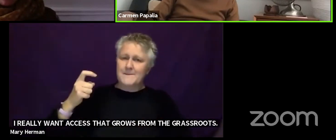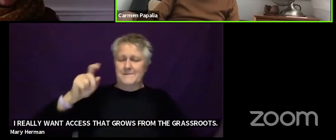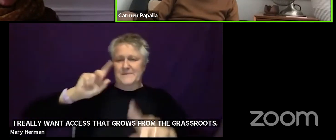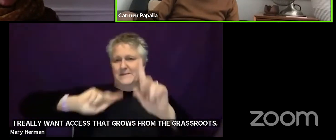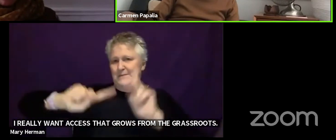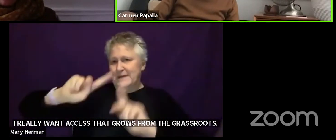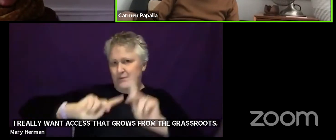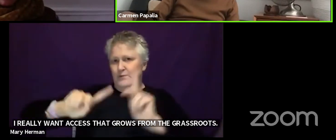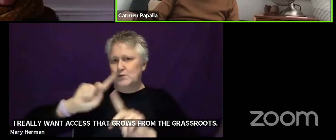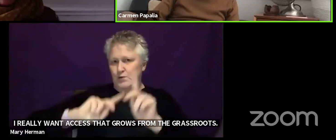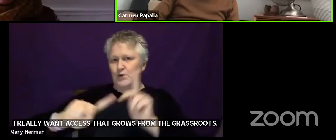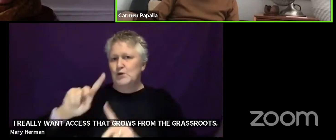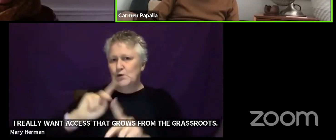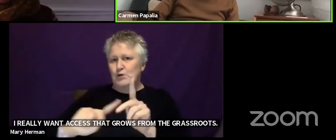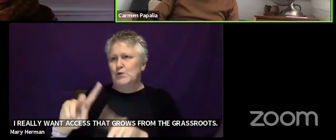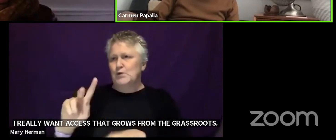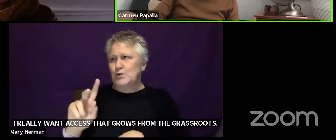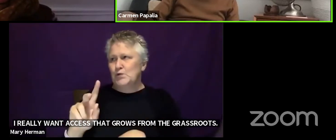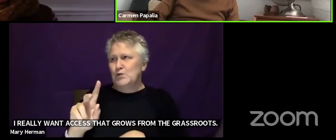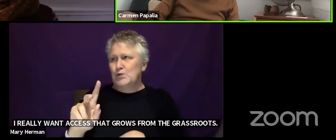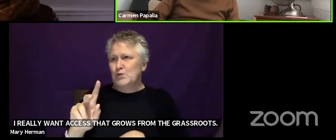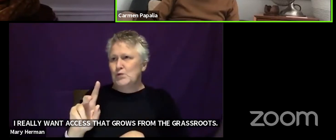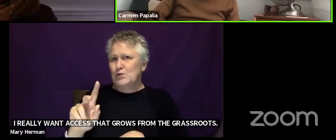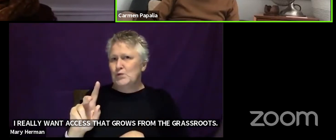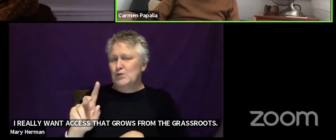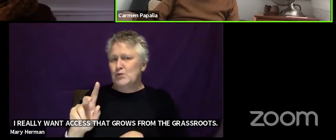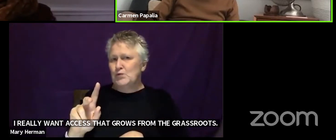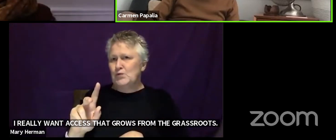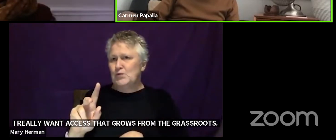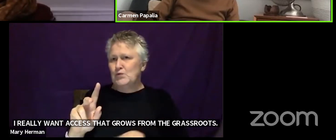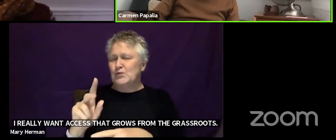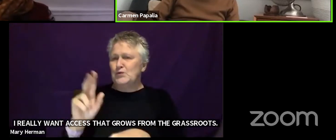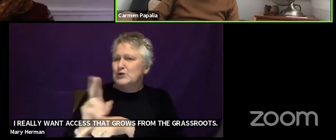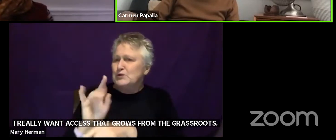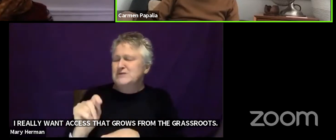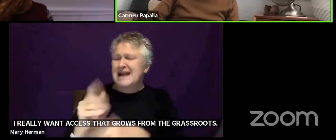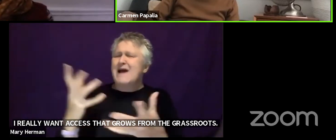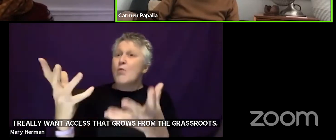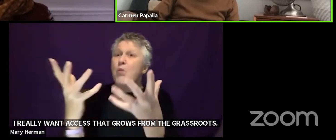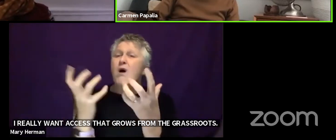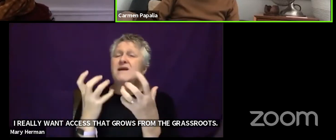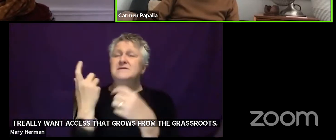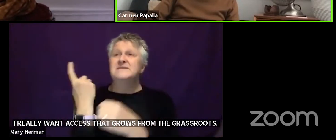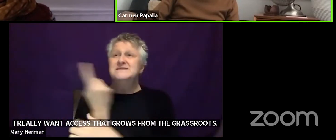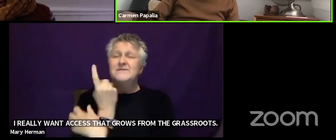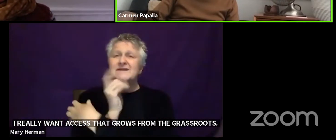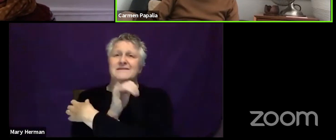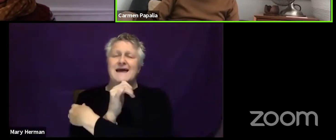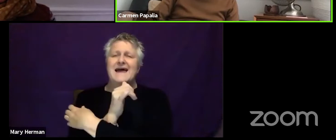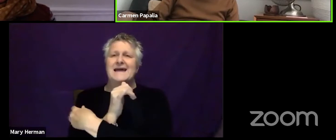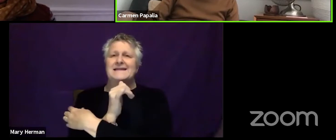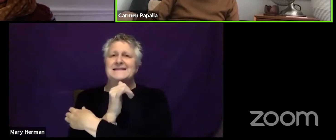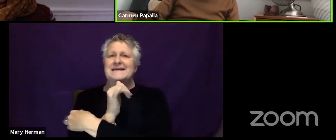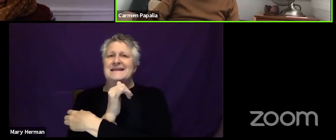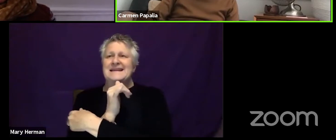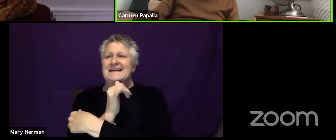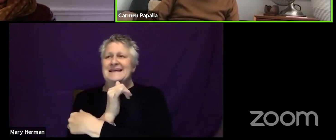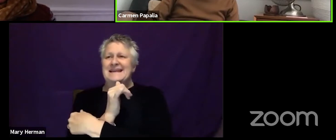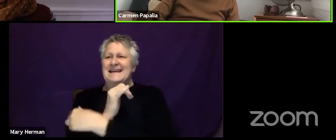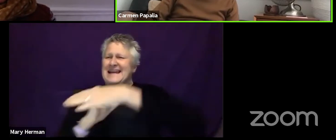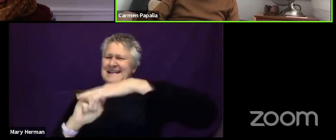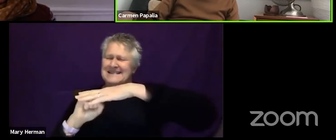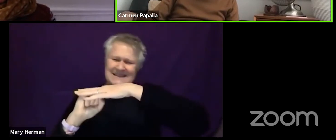to, be something that destabilizes these rigid systems,